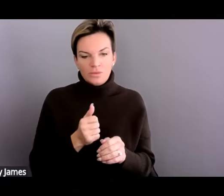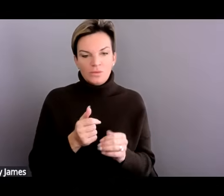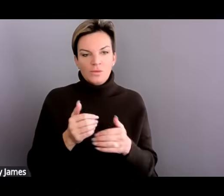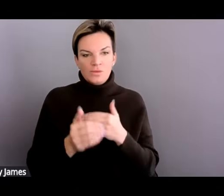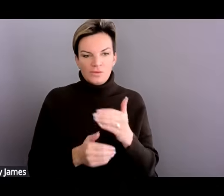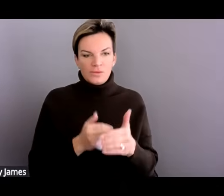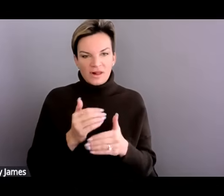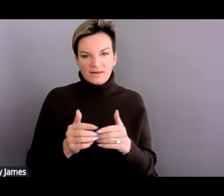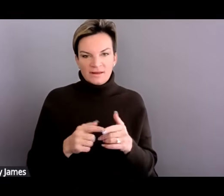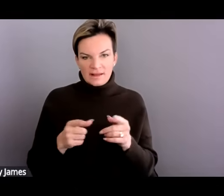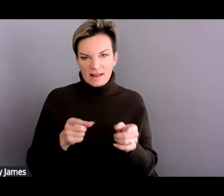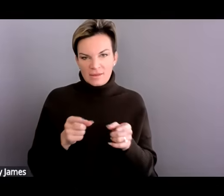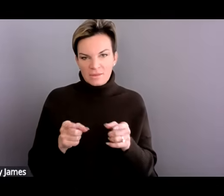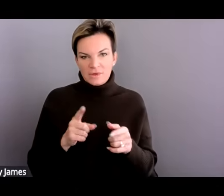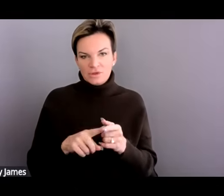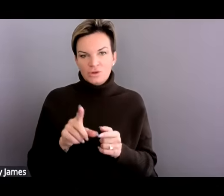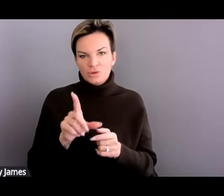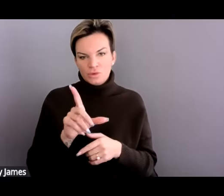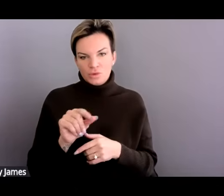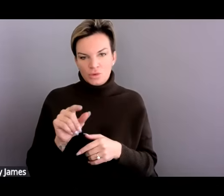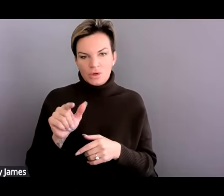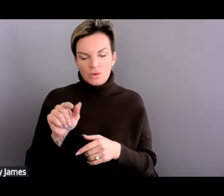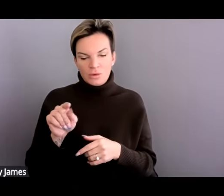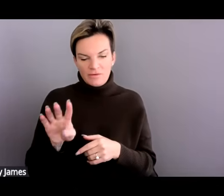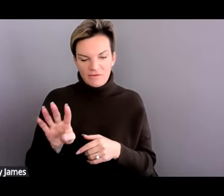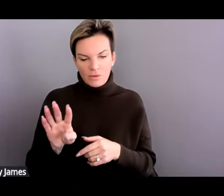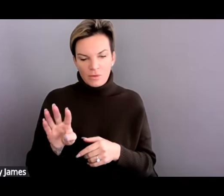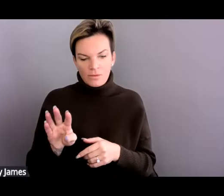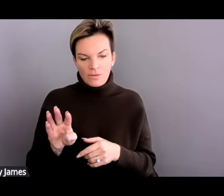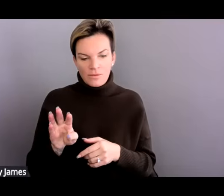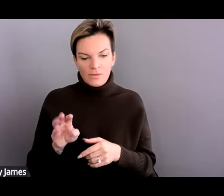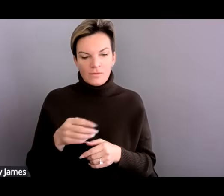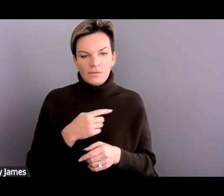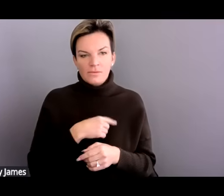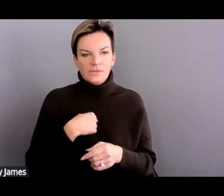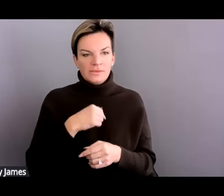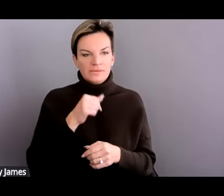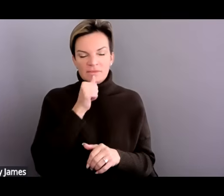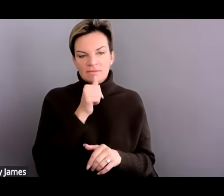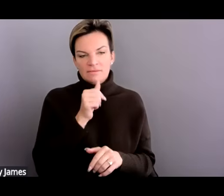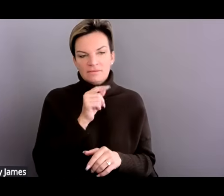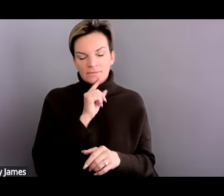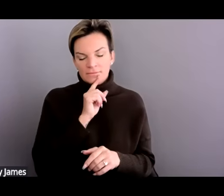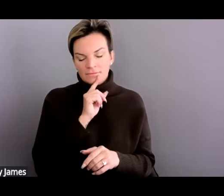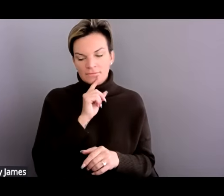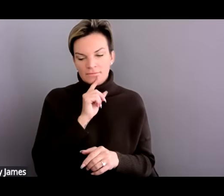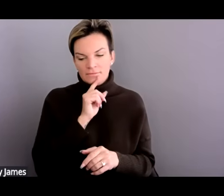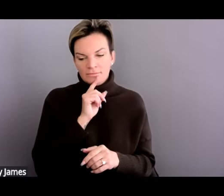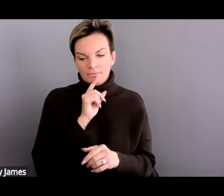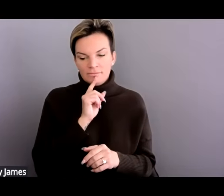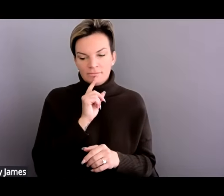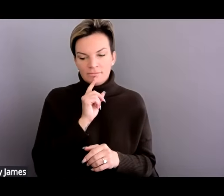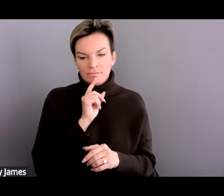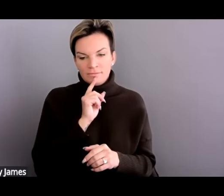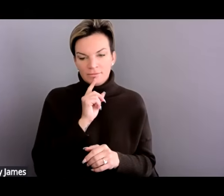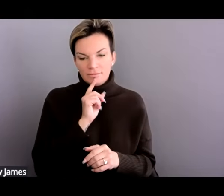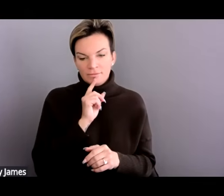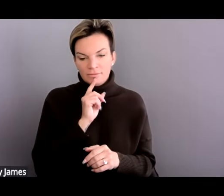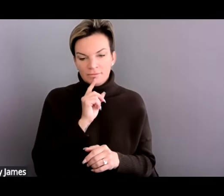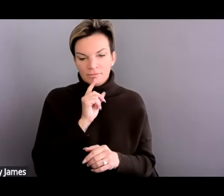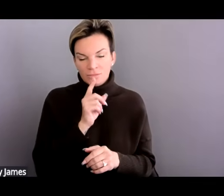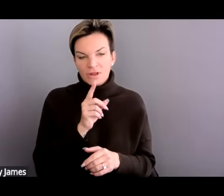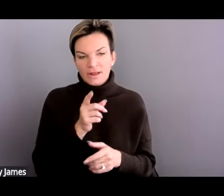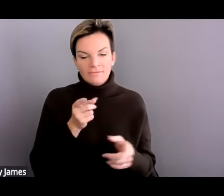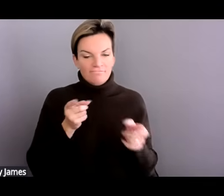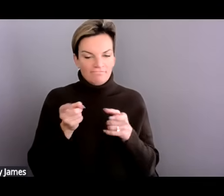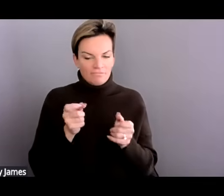in 2024, we didn't really engage with those types of challenges. We focus more